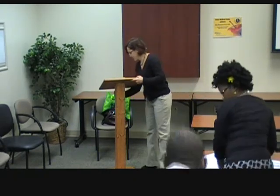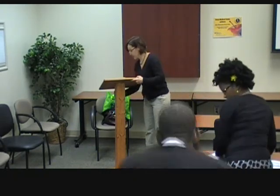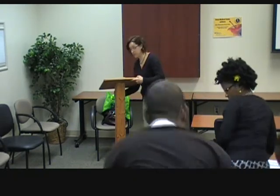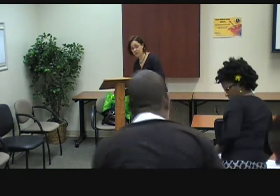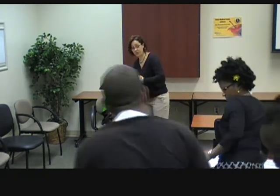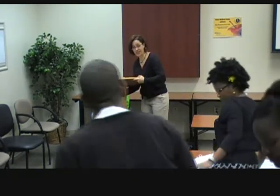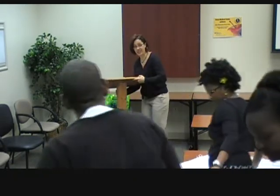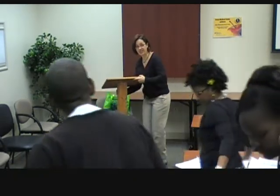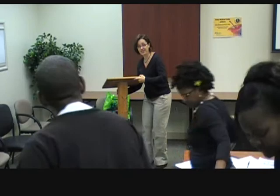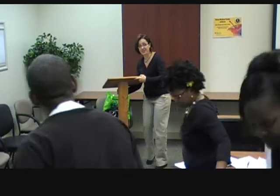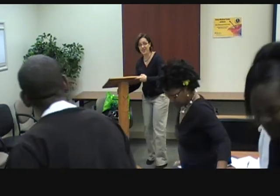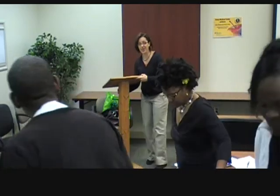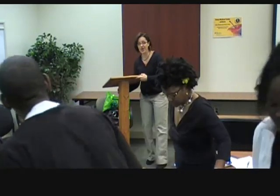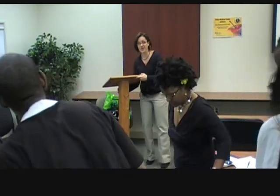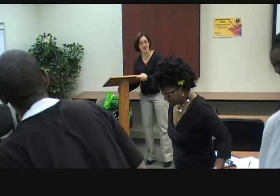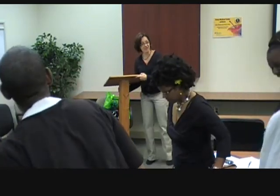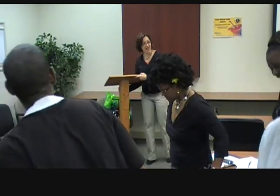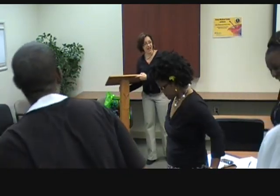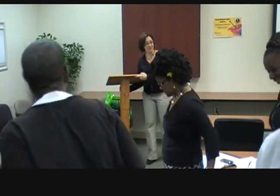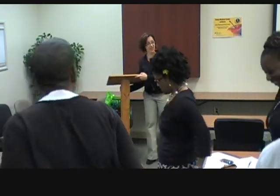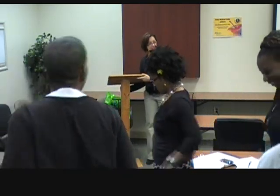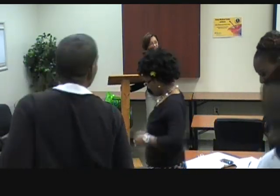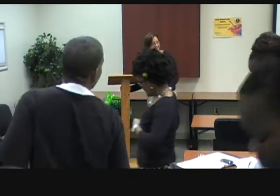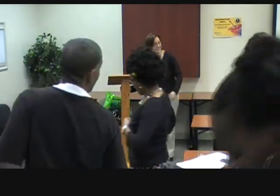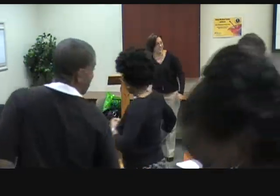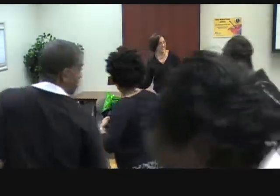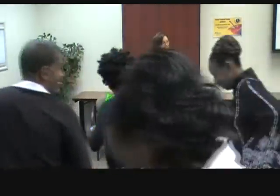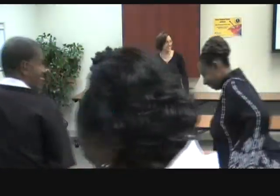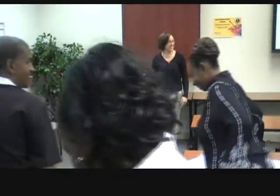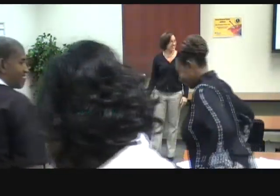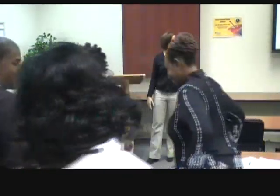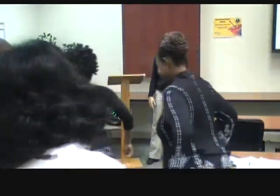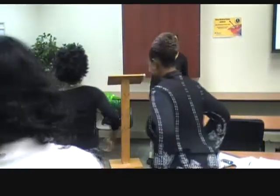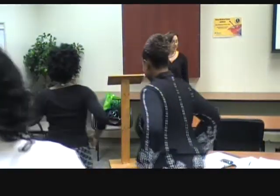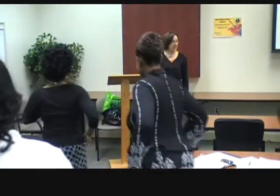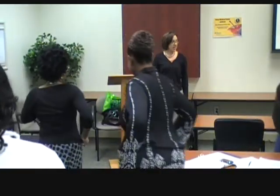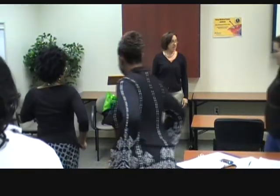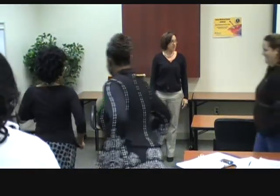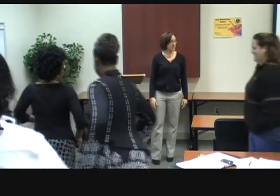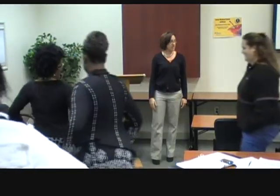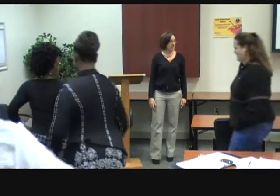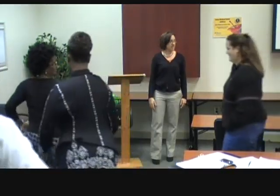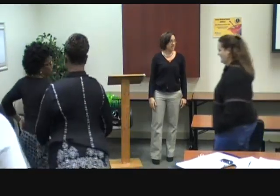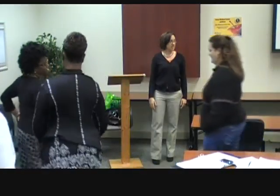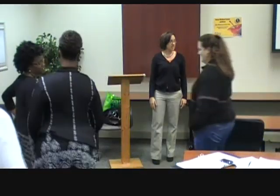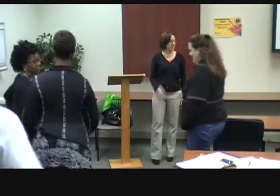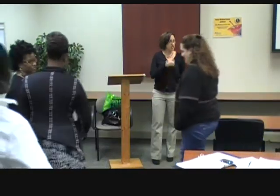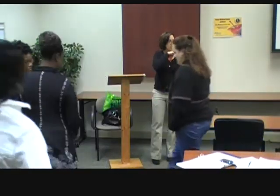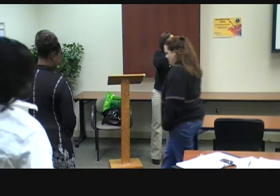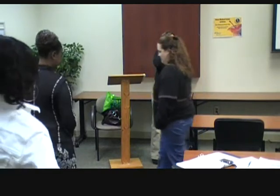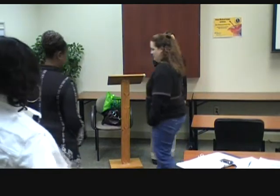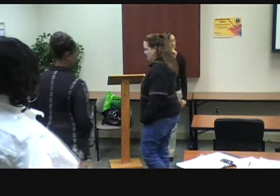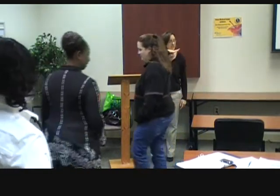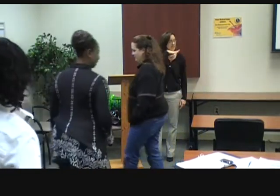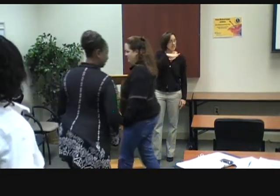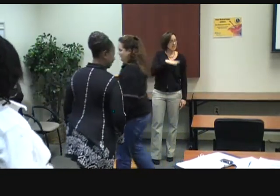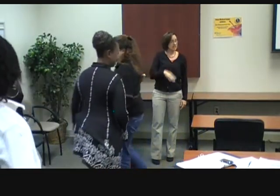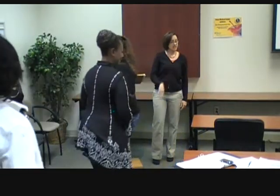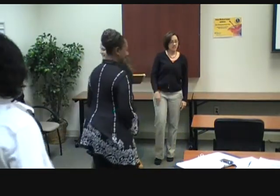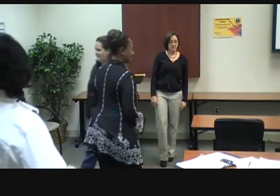Oh boy. This is your We're gonna go, oh man, I've been waiting Has all day. to everybody do got this. different animals? We all got our animals, right? Yeah, You're a pig. but, yeah, okay, so I got